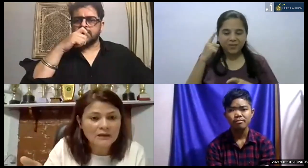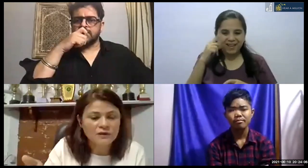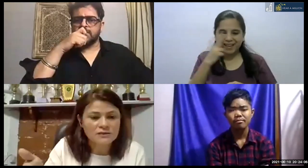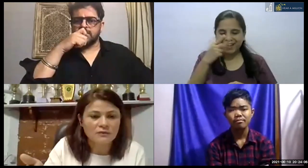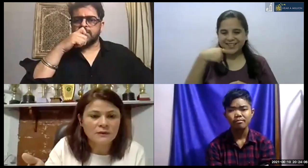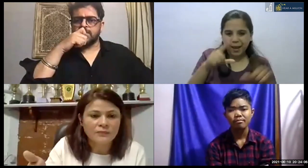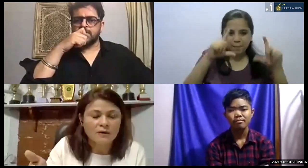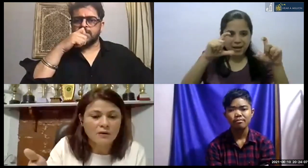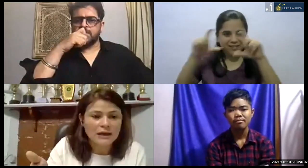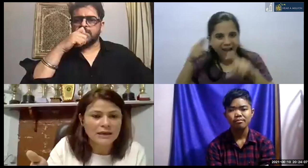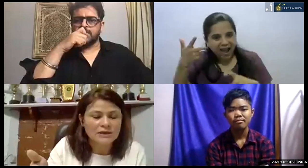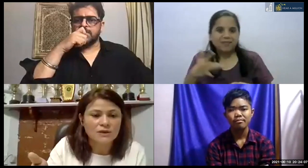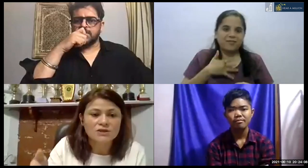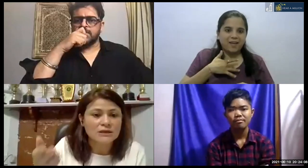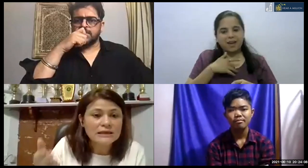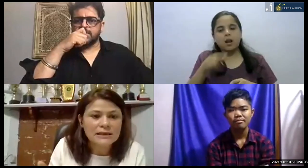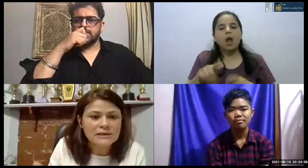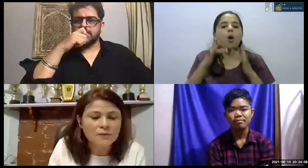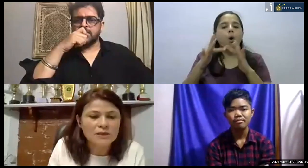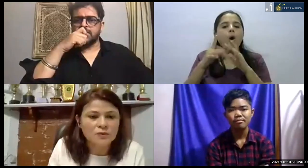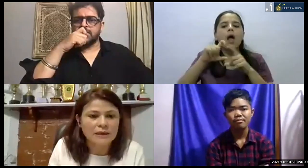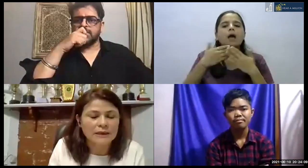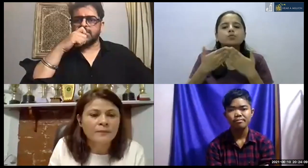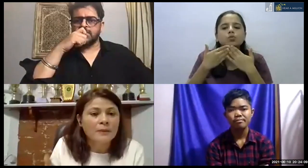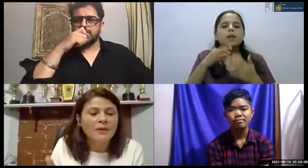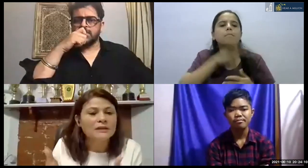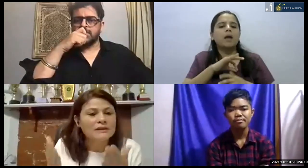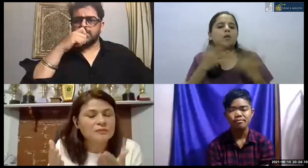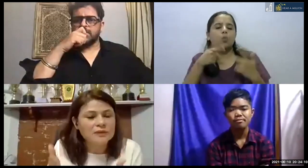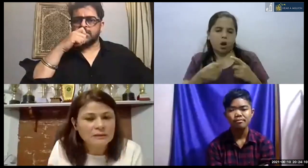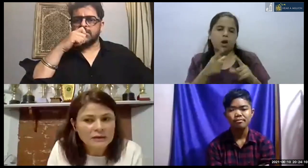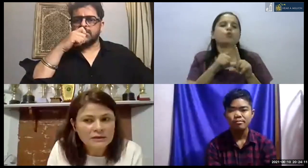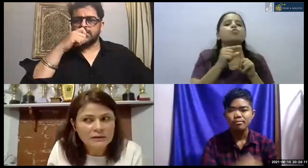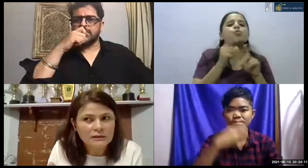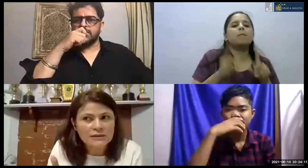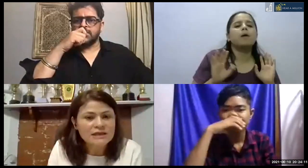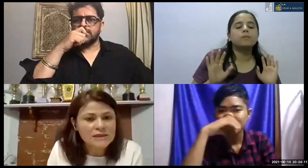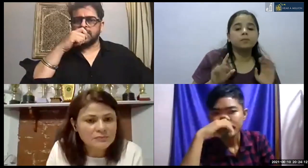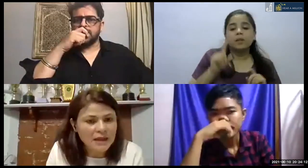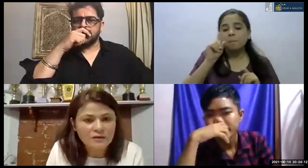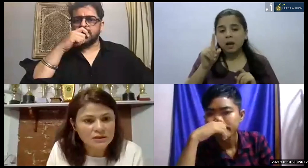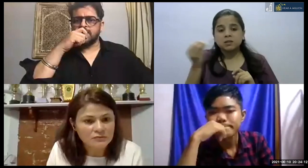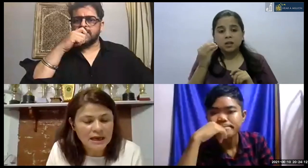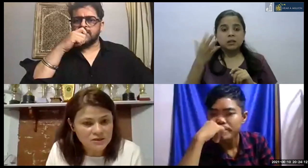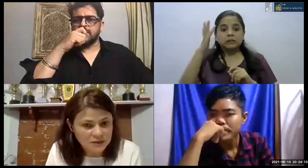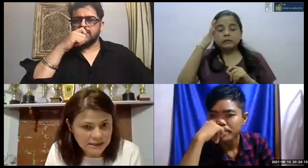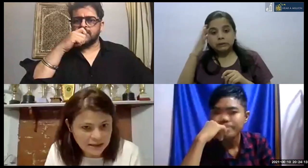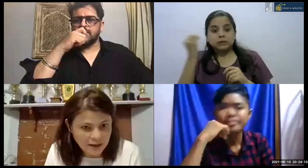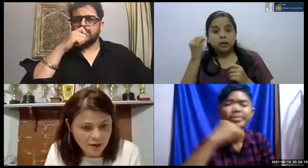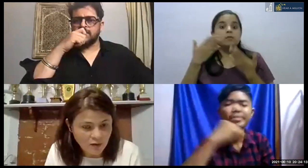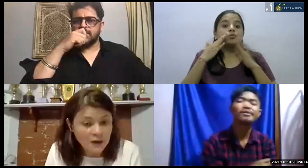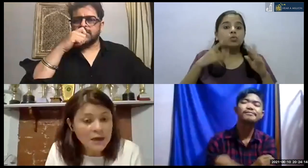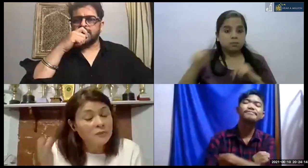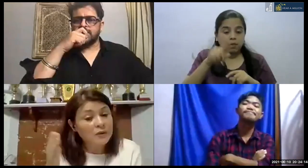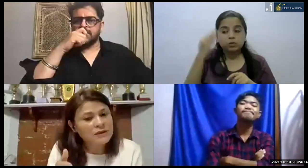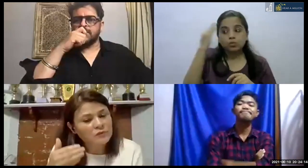the benefits of online education. These things we are doing, but the attention span of children has to be taken